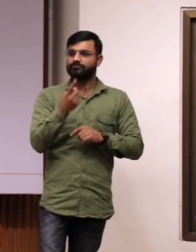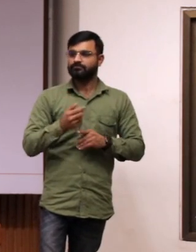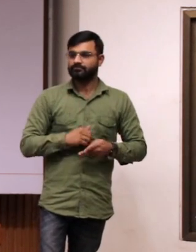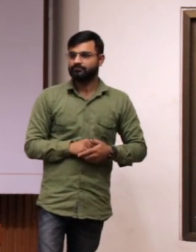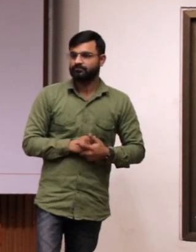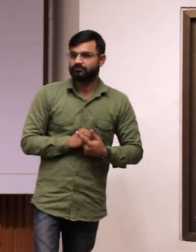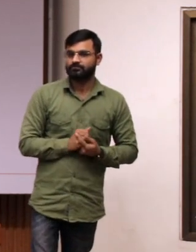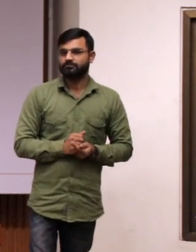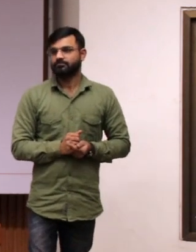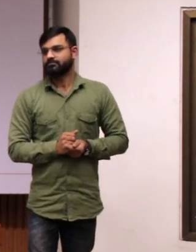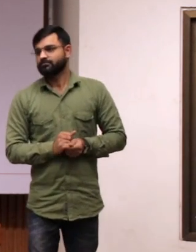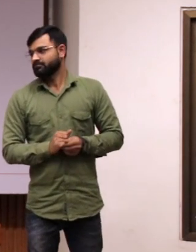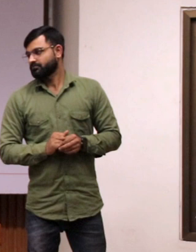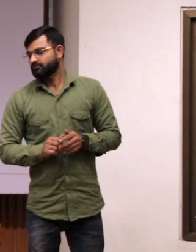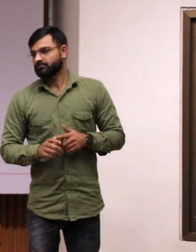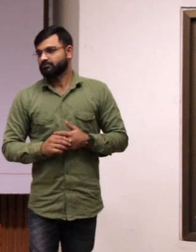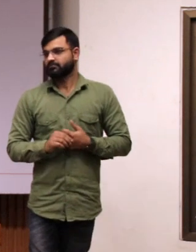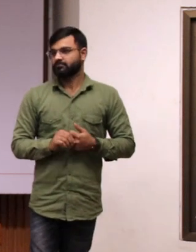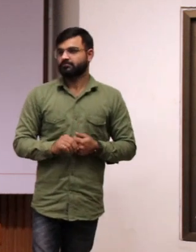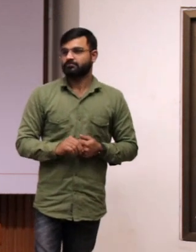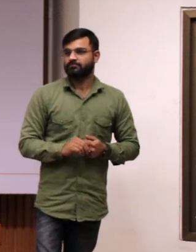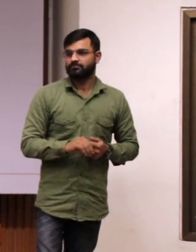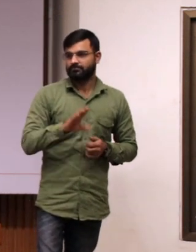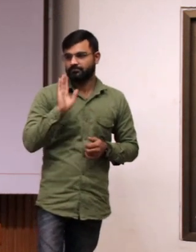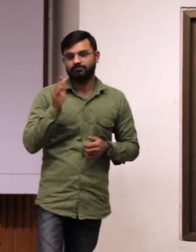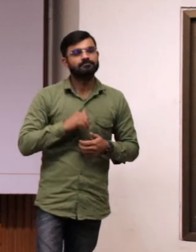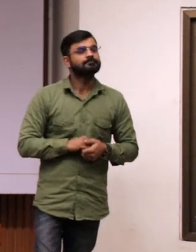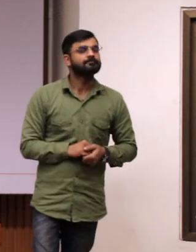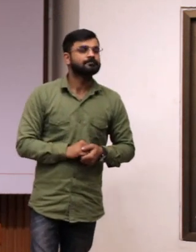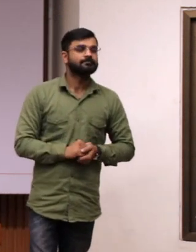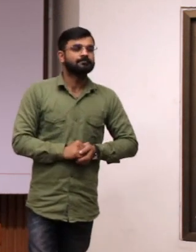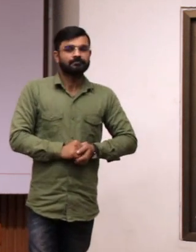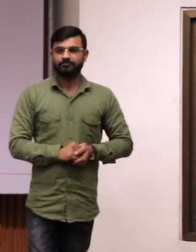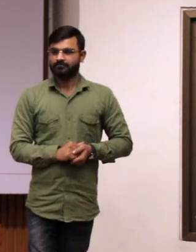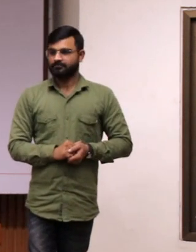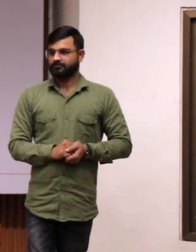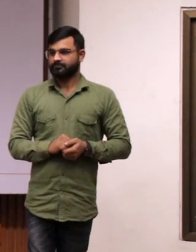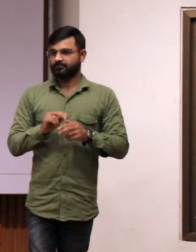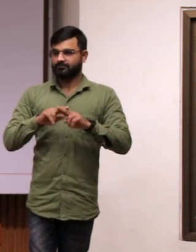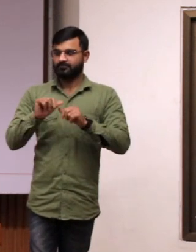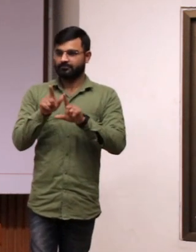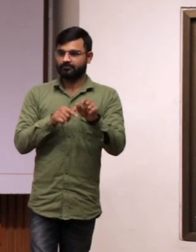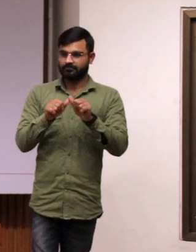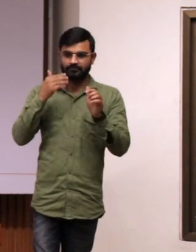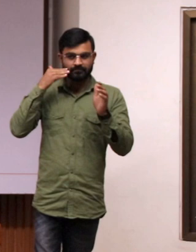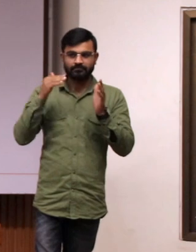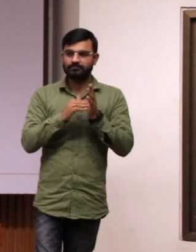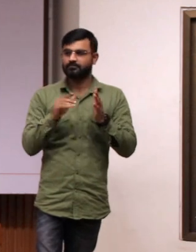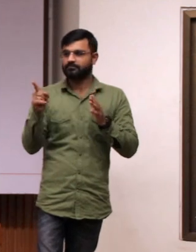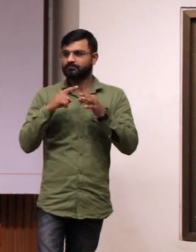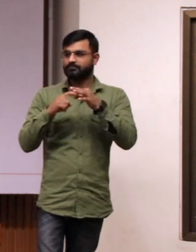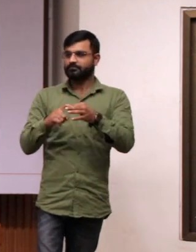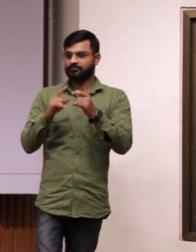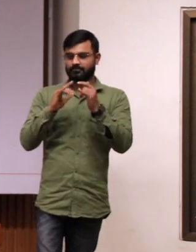Yes, next madam. I will come to you. Hello. Hello, Dr. Faiyaz. I had a quick question